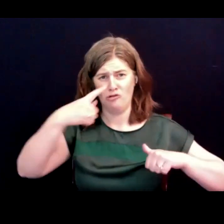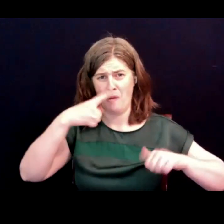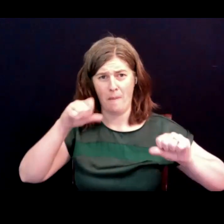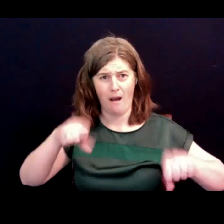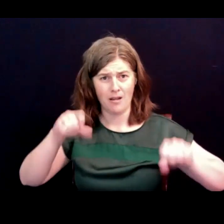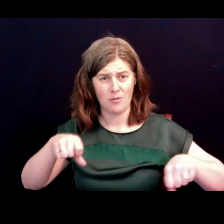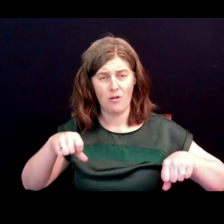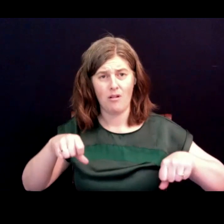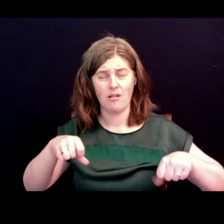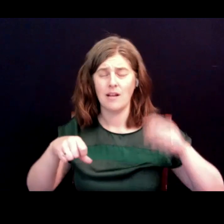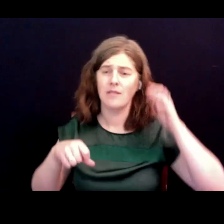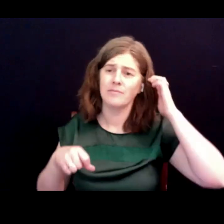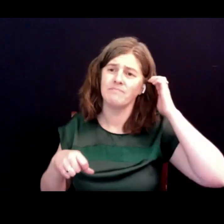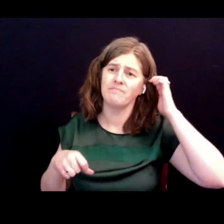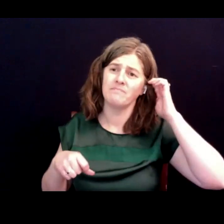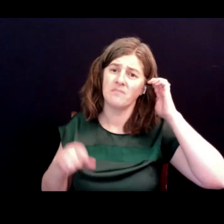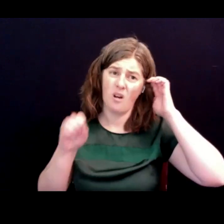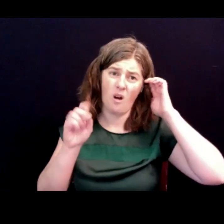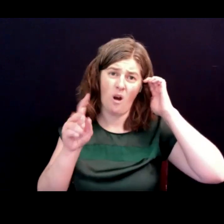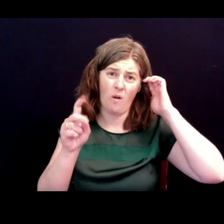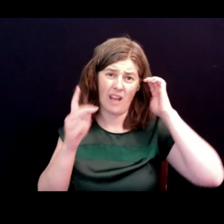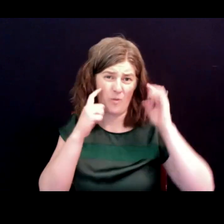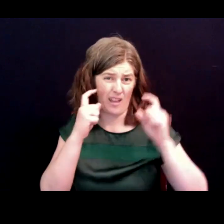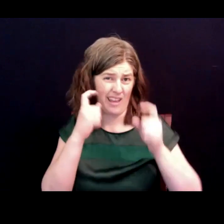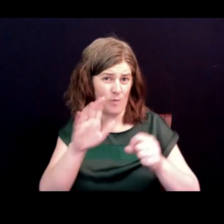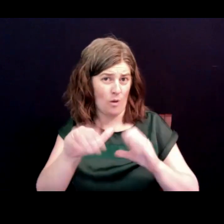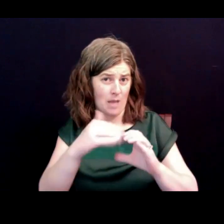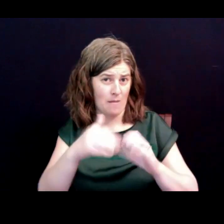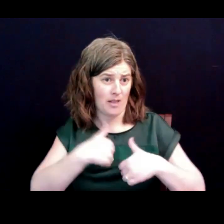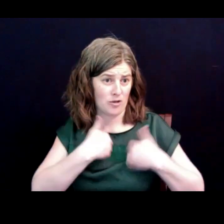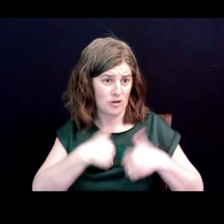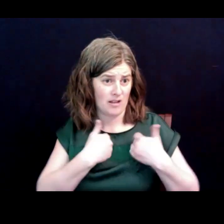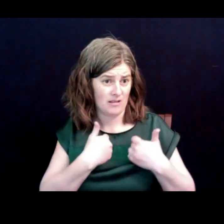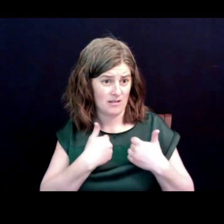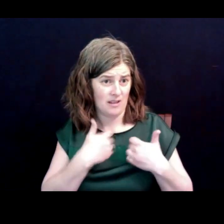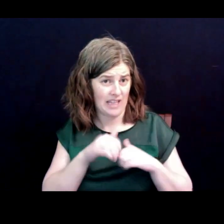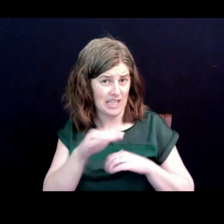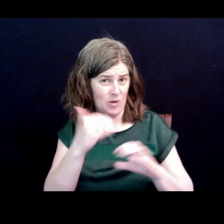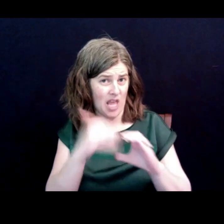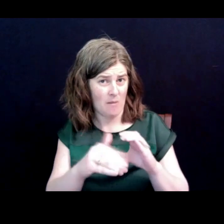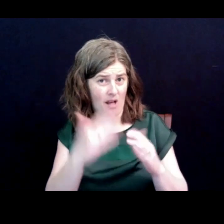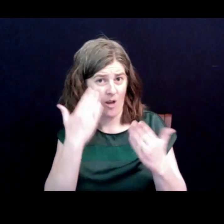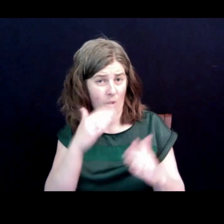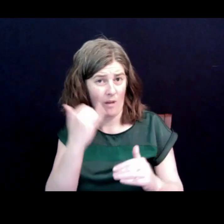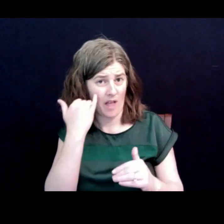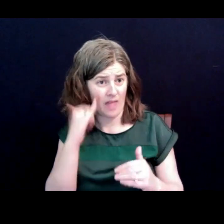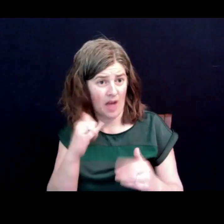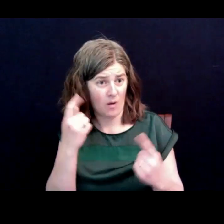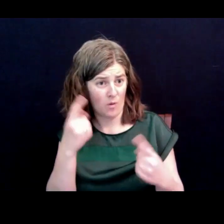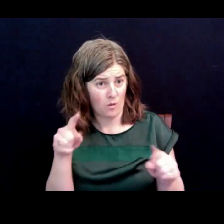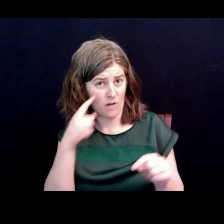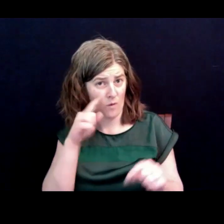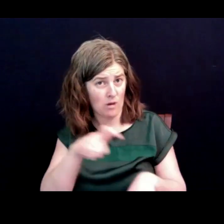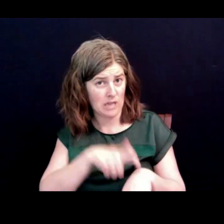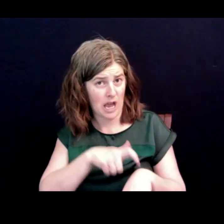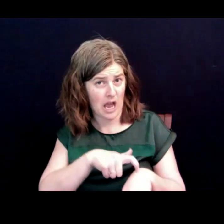be okay if we gave them your email address? Maybe they could send an email to you. I don't know if that would work for your time